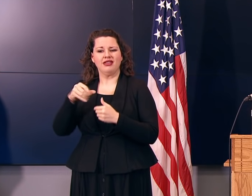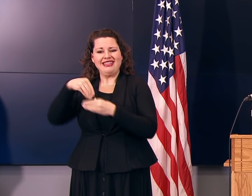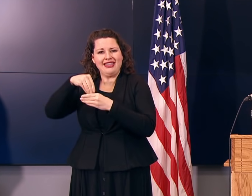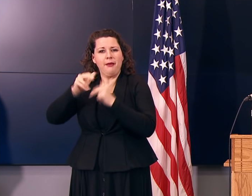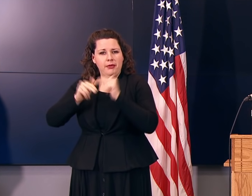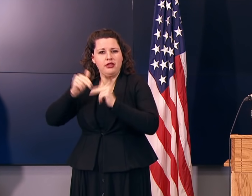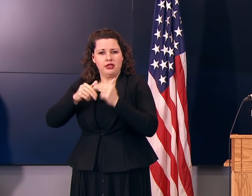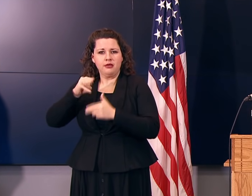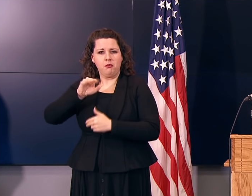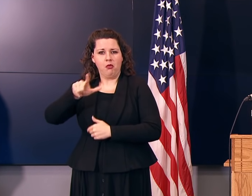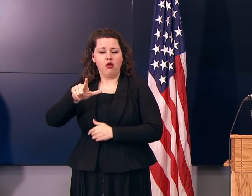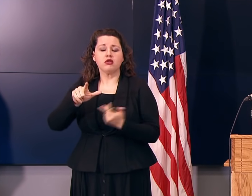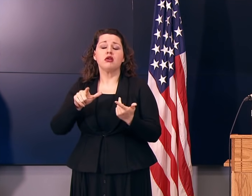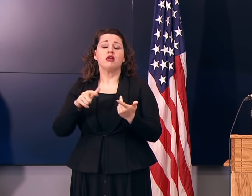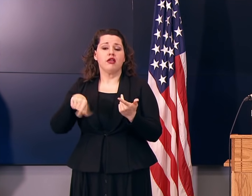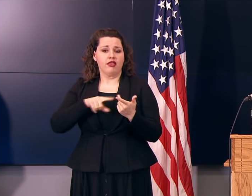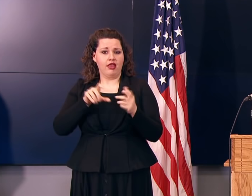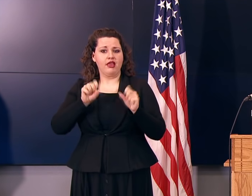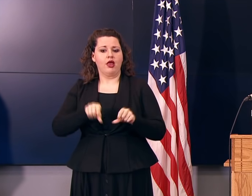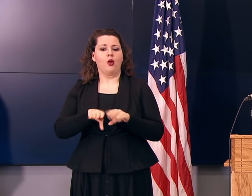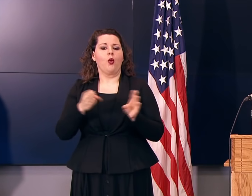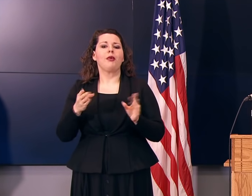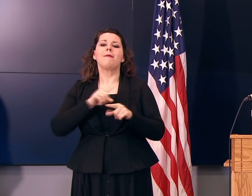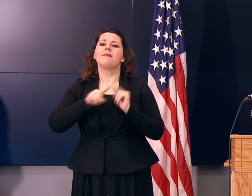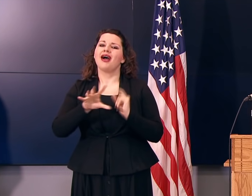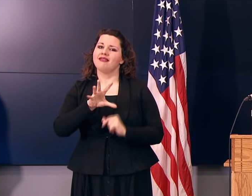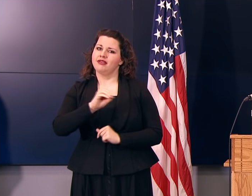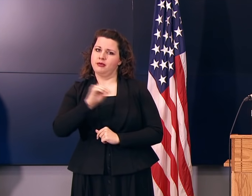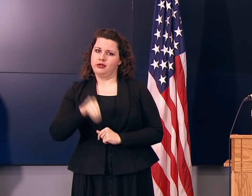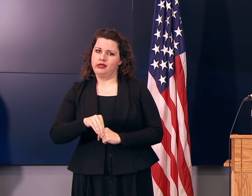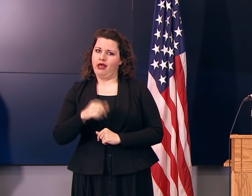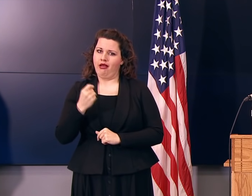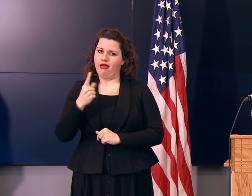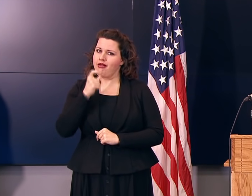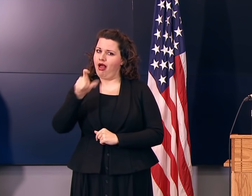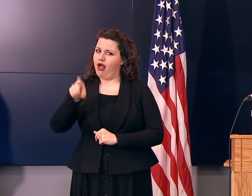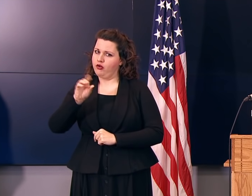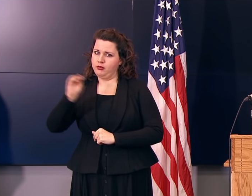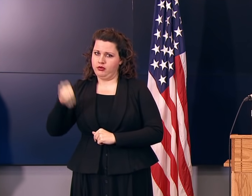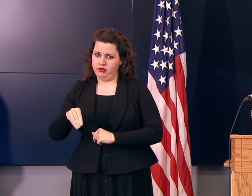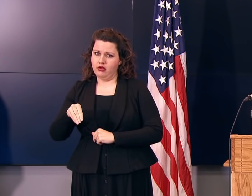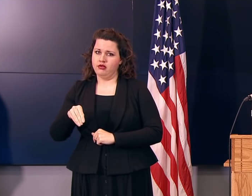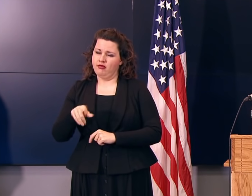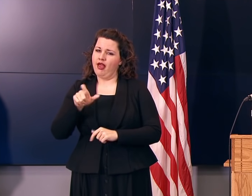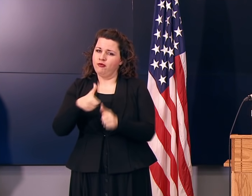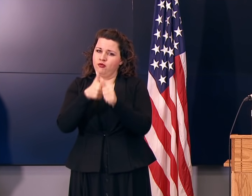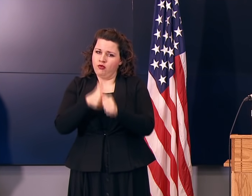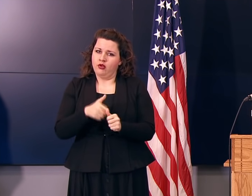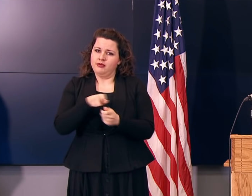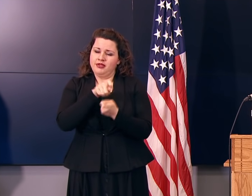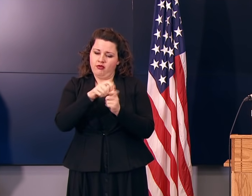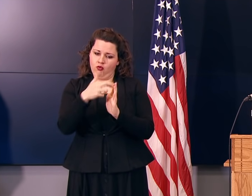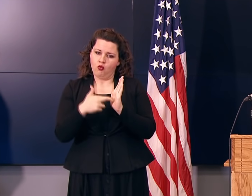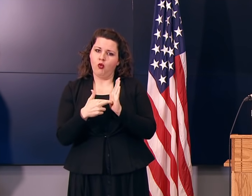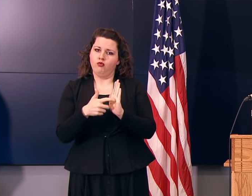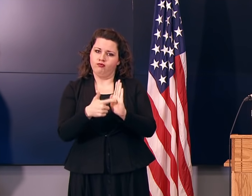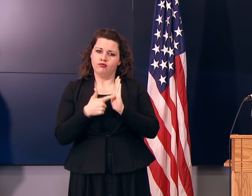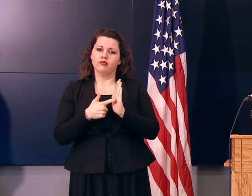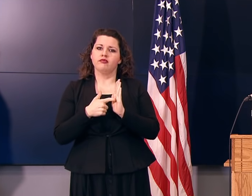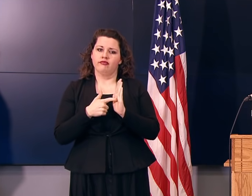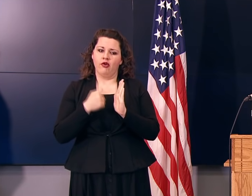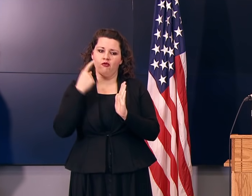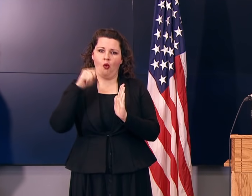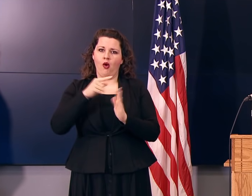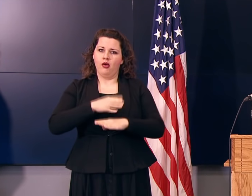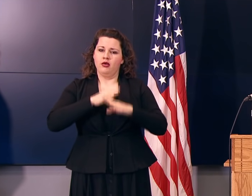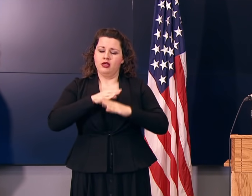at 50% of normal operating capacity while complying with certain requirements designed to protect the workers, the